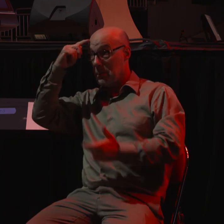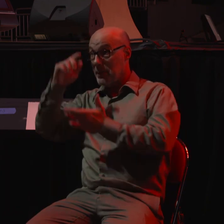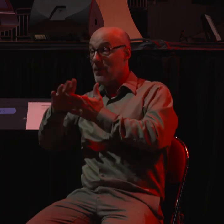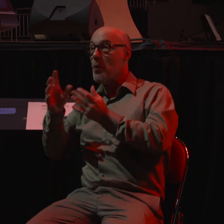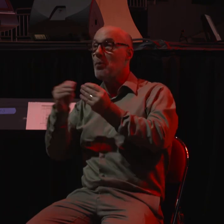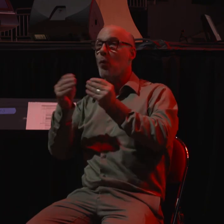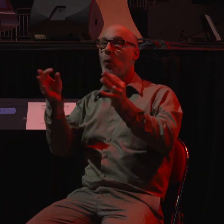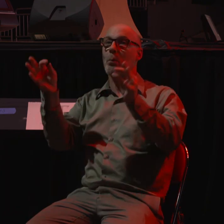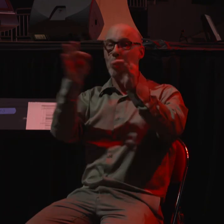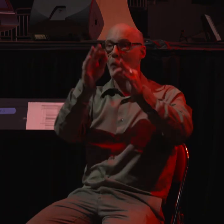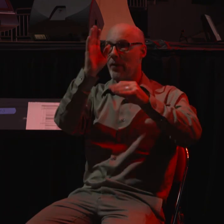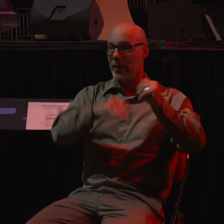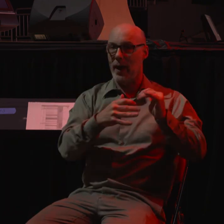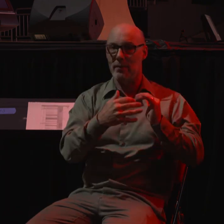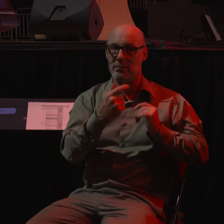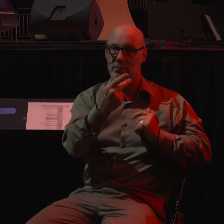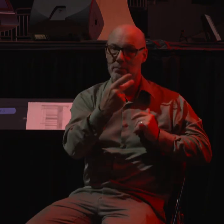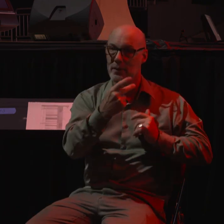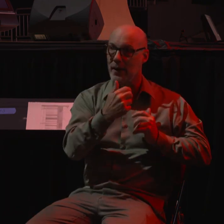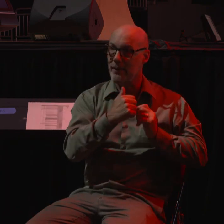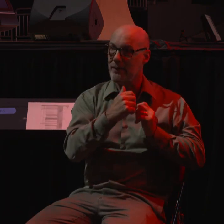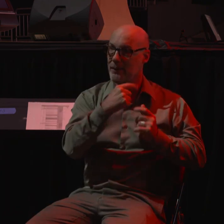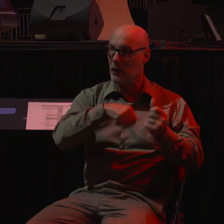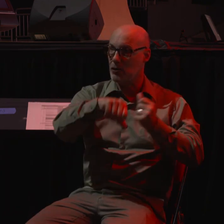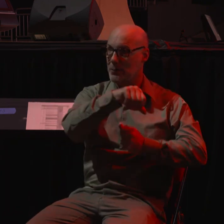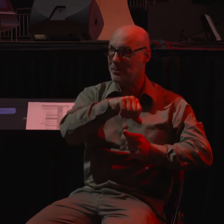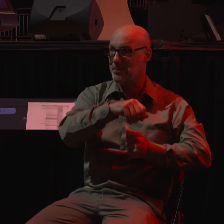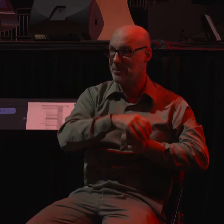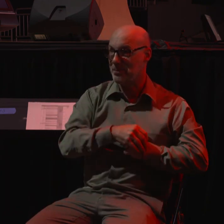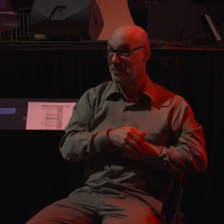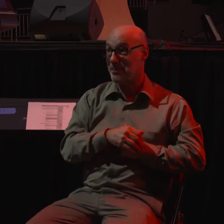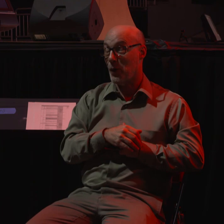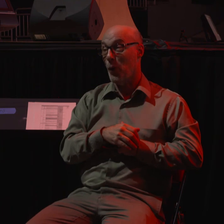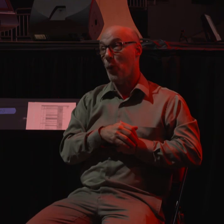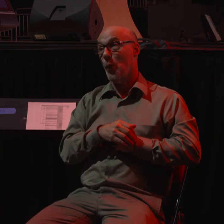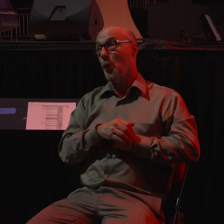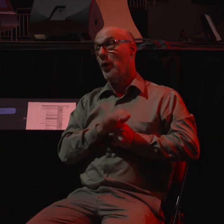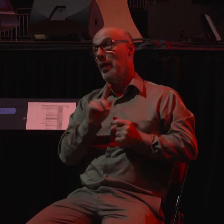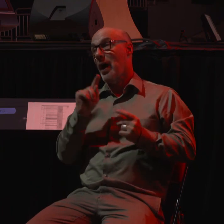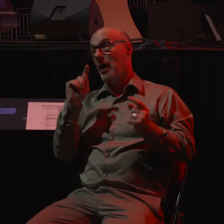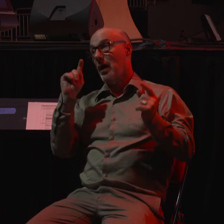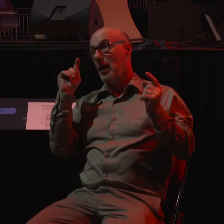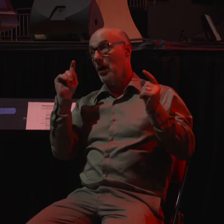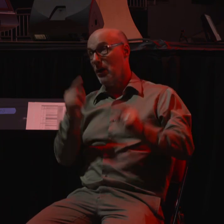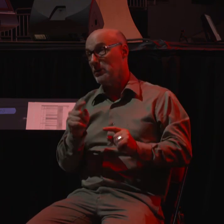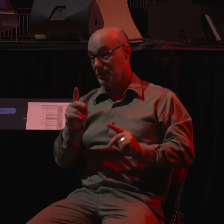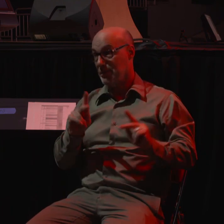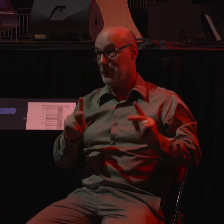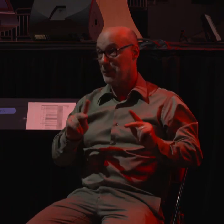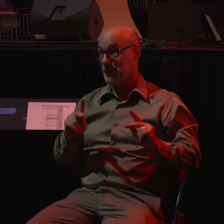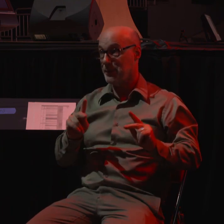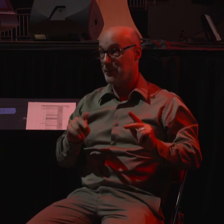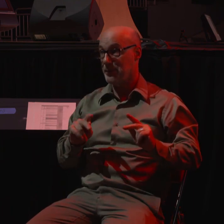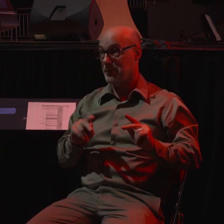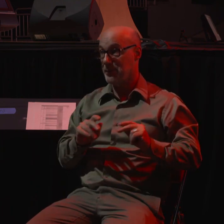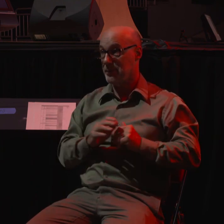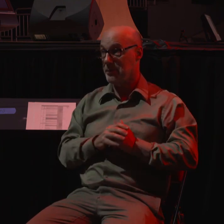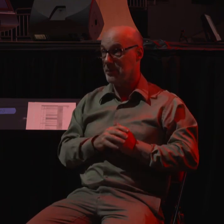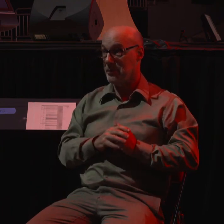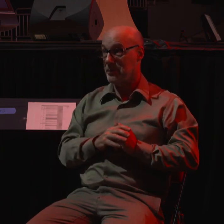you. And it's painful, and it hurts. And people can